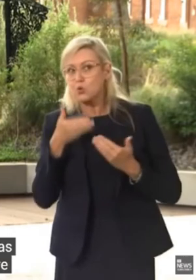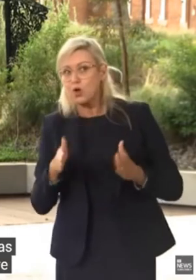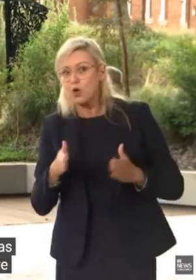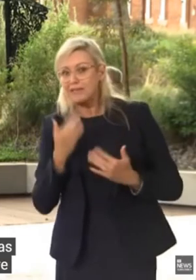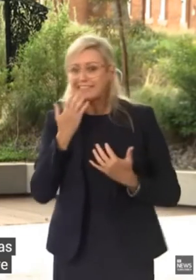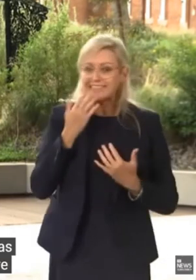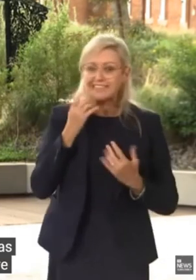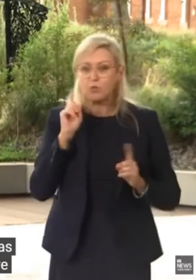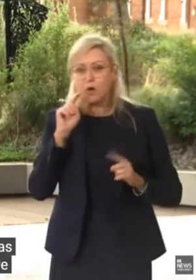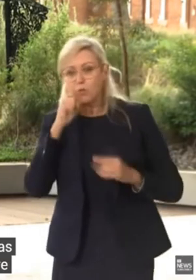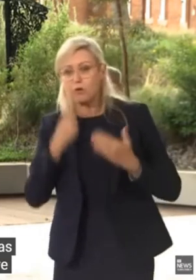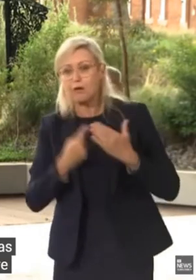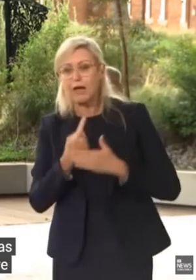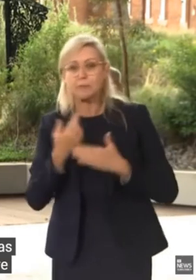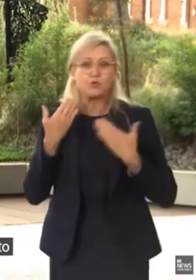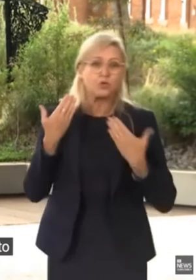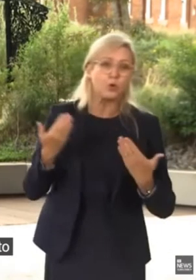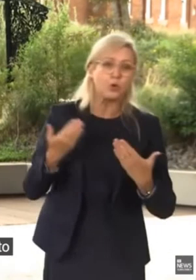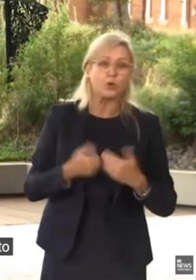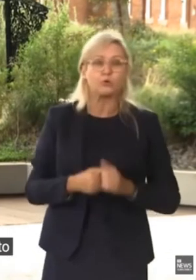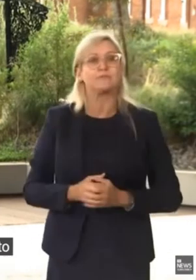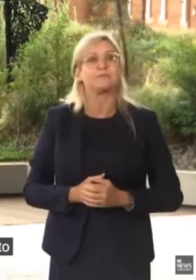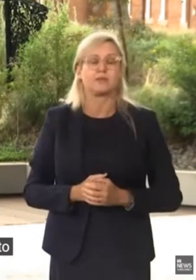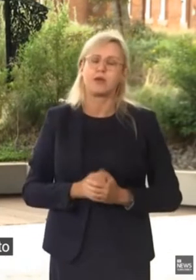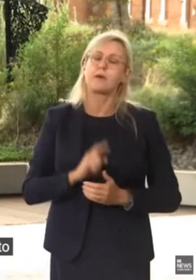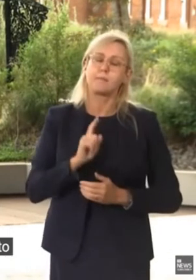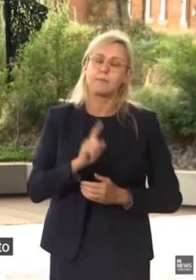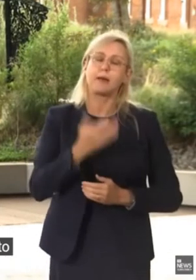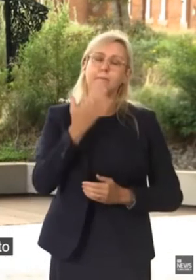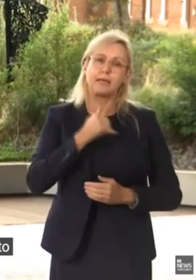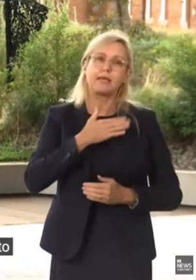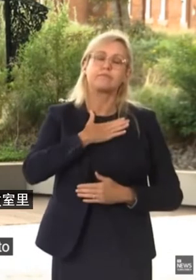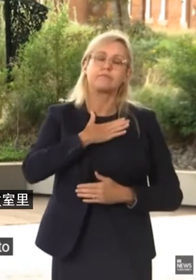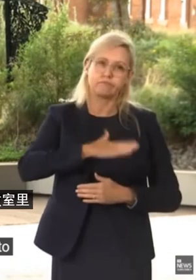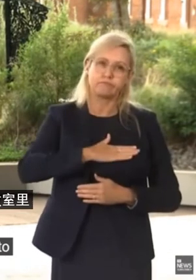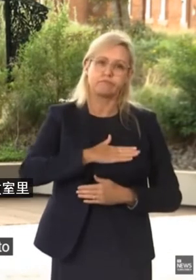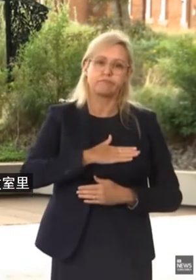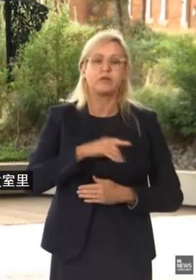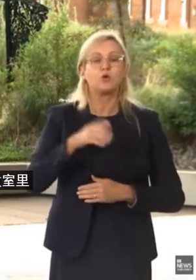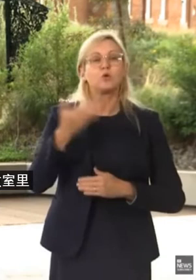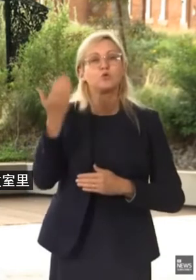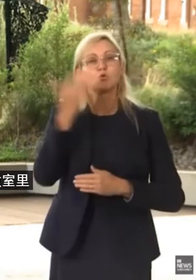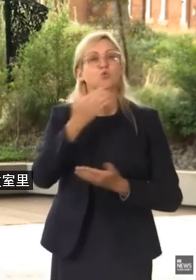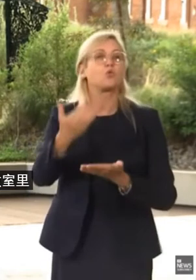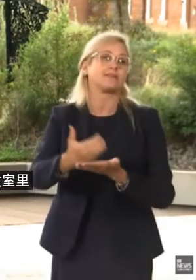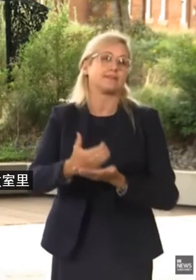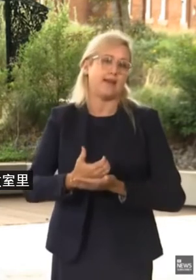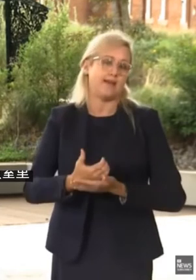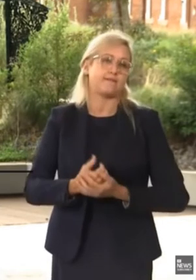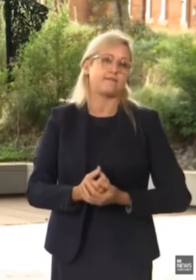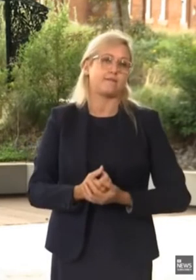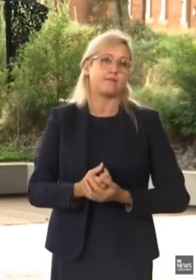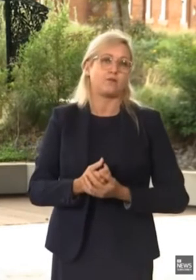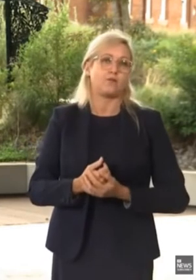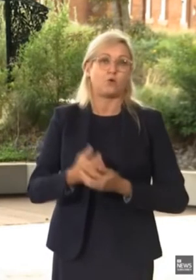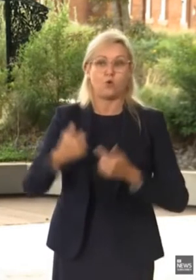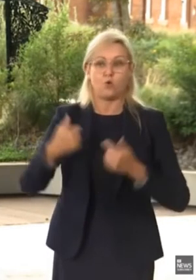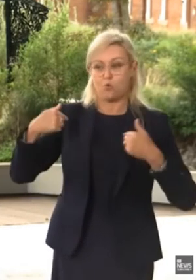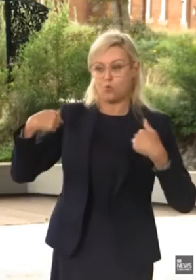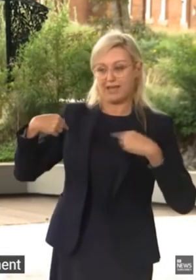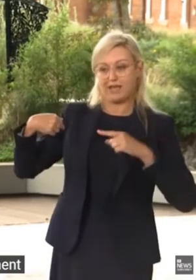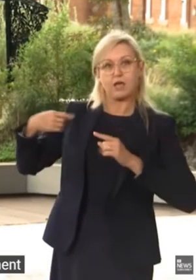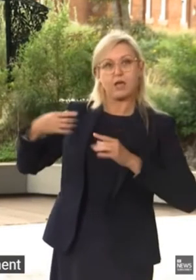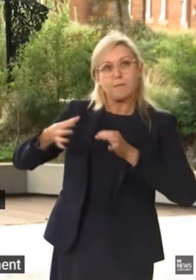to work hard to ensure that our kids are in the classroom in a safe environment, and we have worked tirelessly